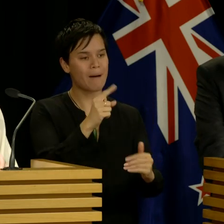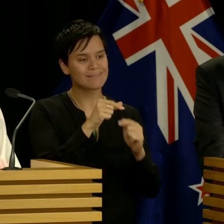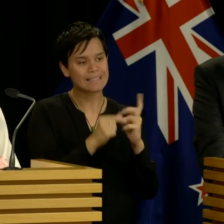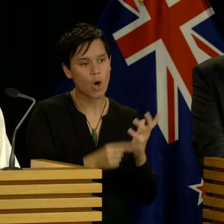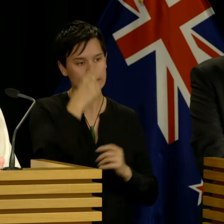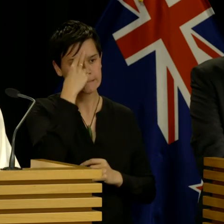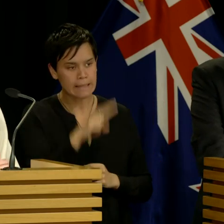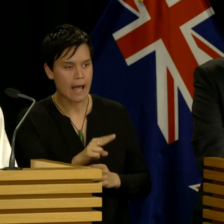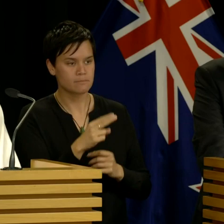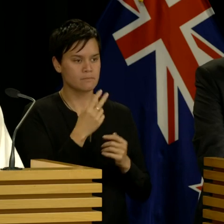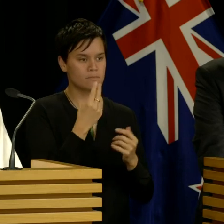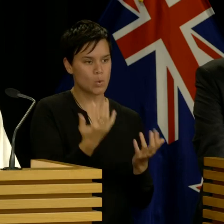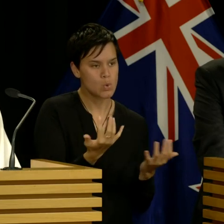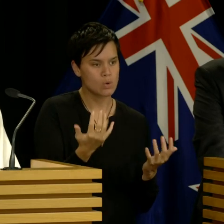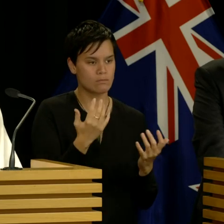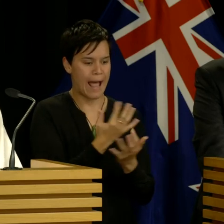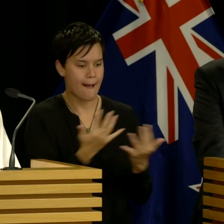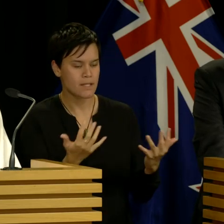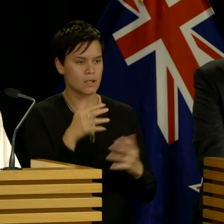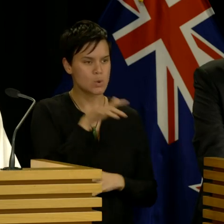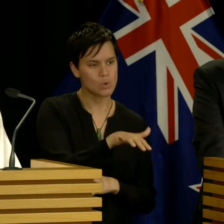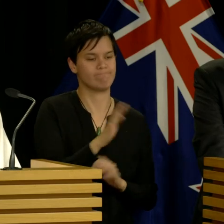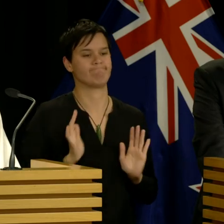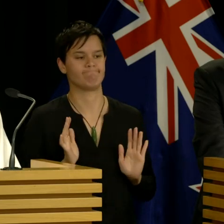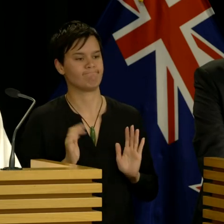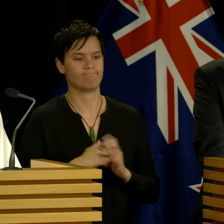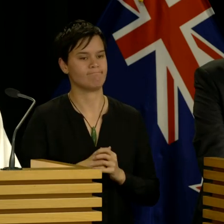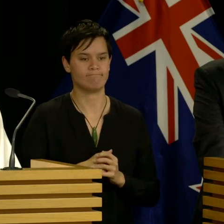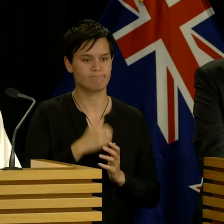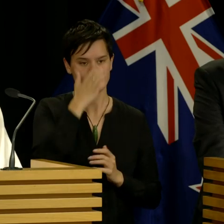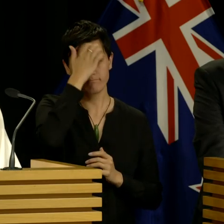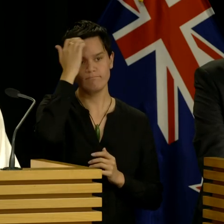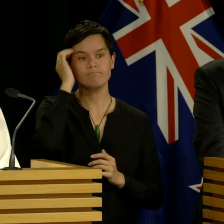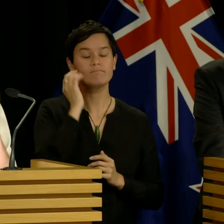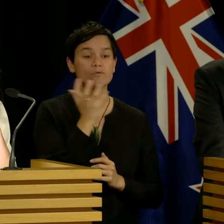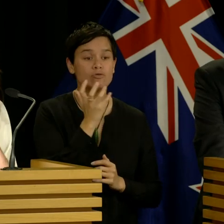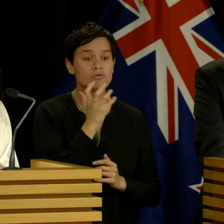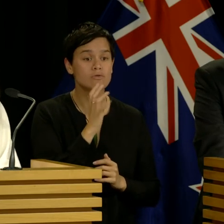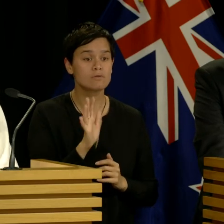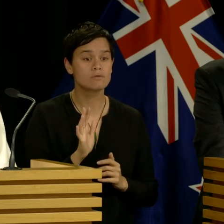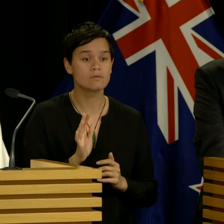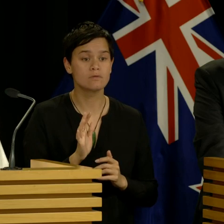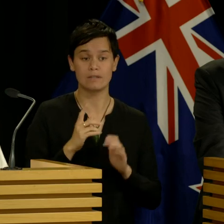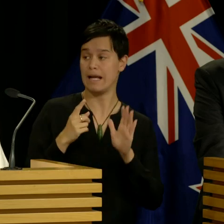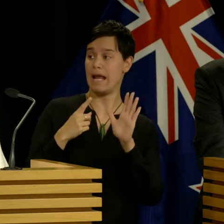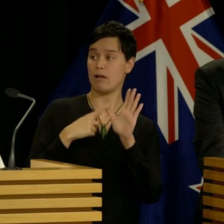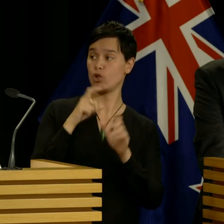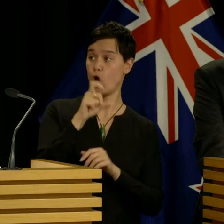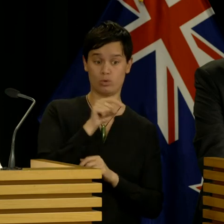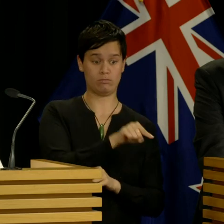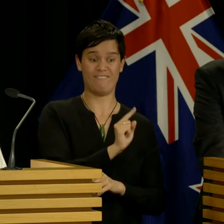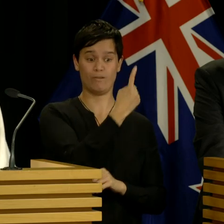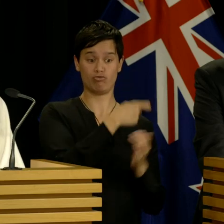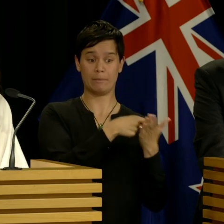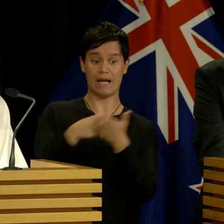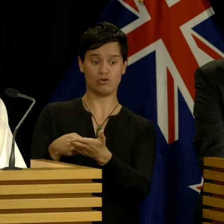go through a very rigorous process, and then I'm giving candidates to select from. Was it that you made that final call? Sorry, was what it was that you that? made that? The decision was